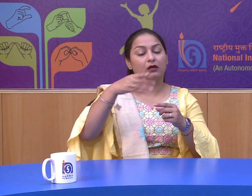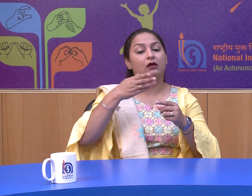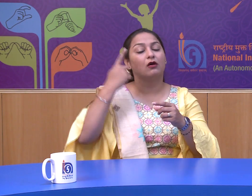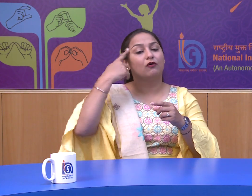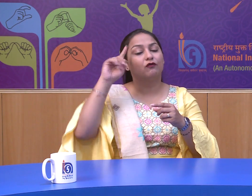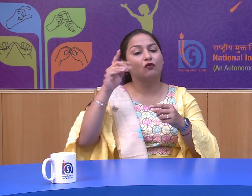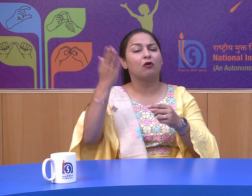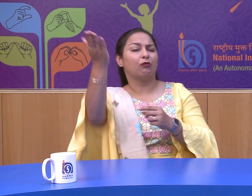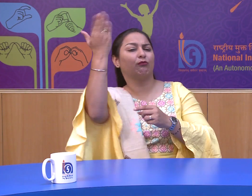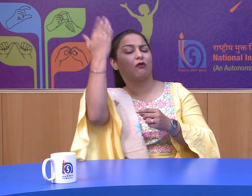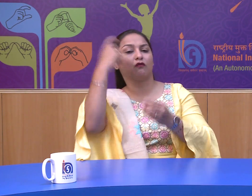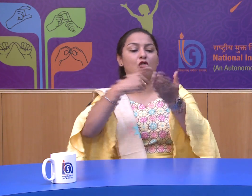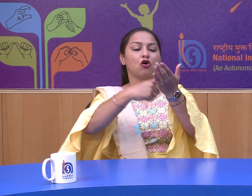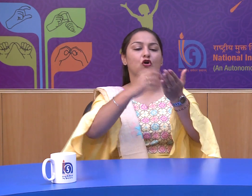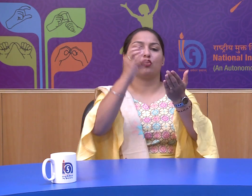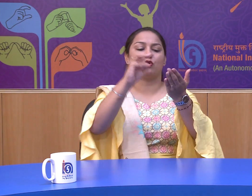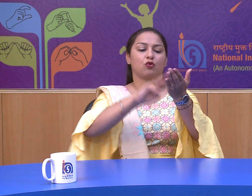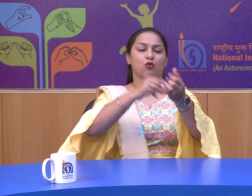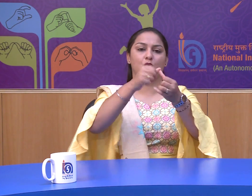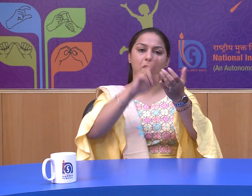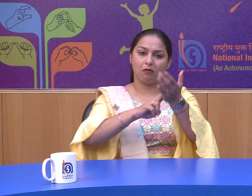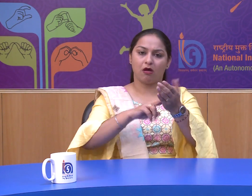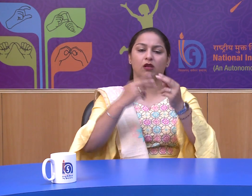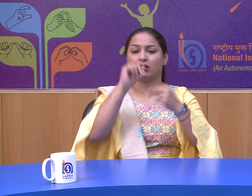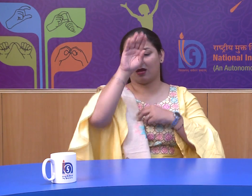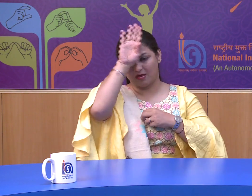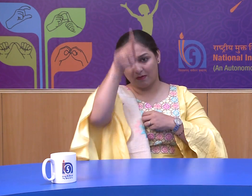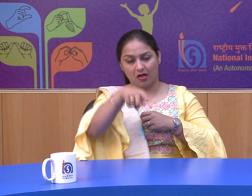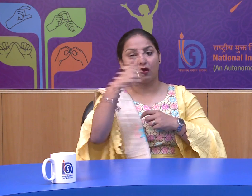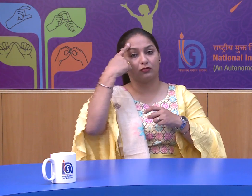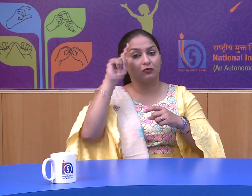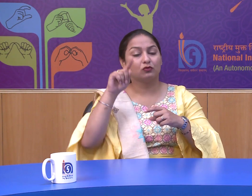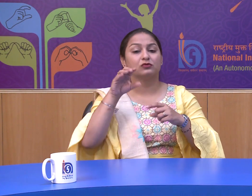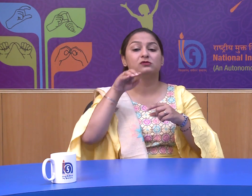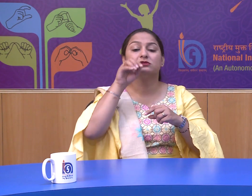Roman Empire through channel opened by